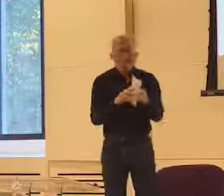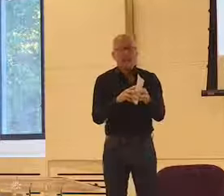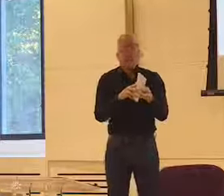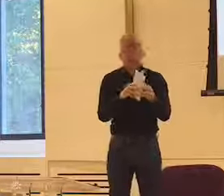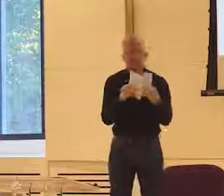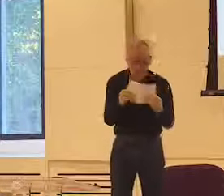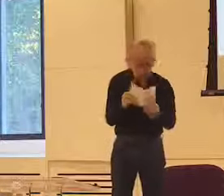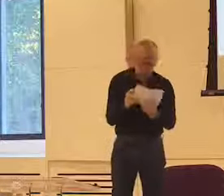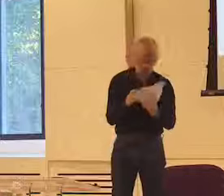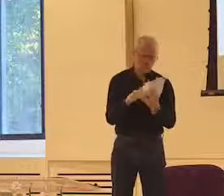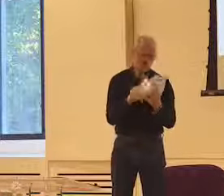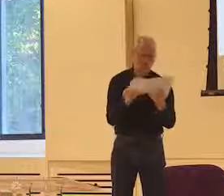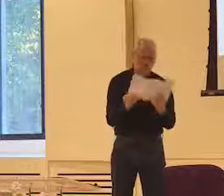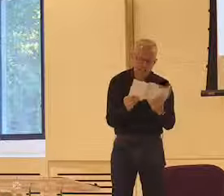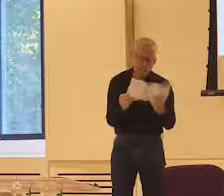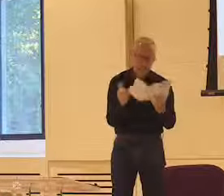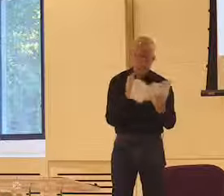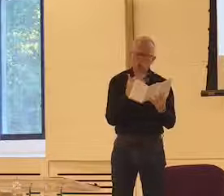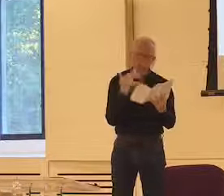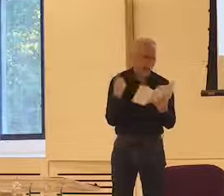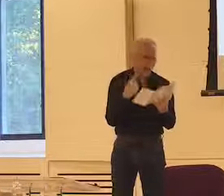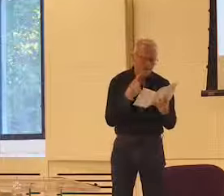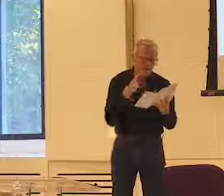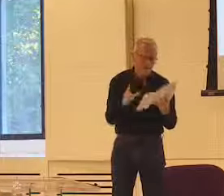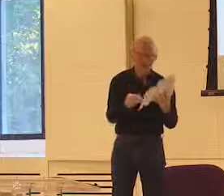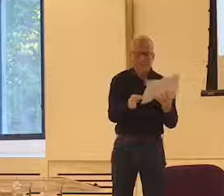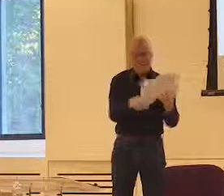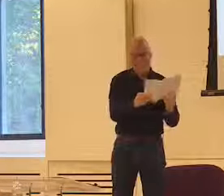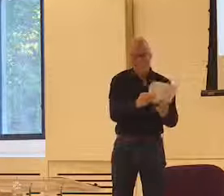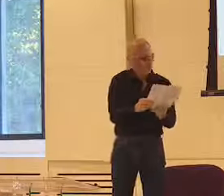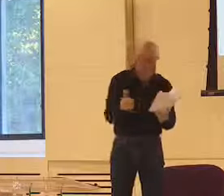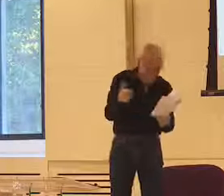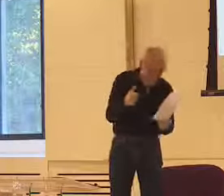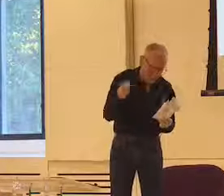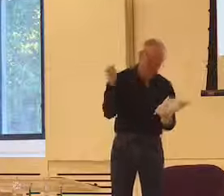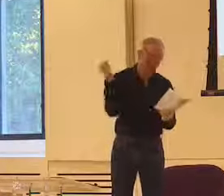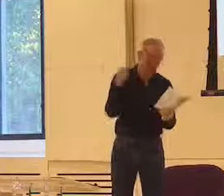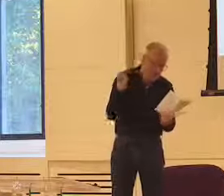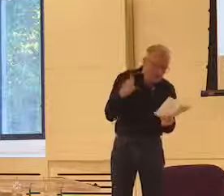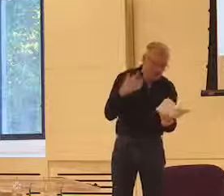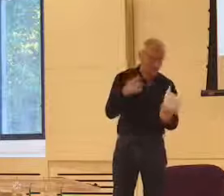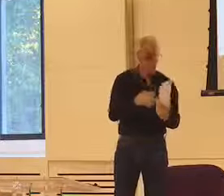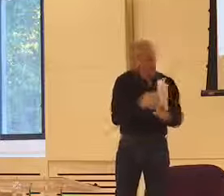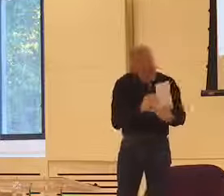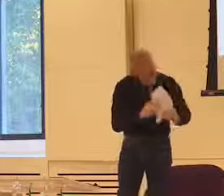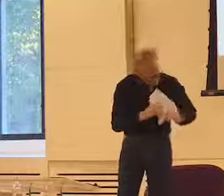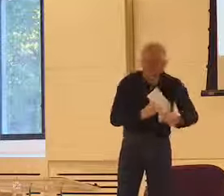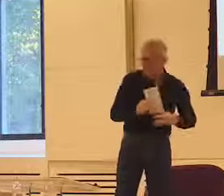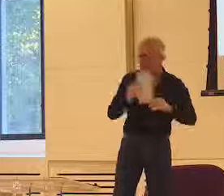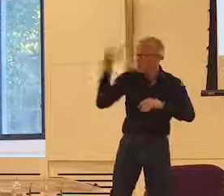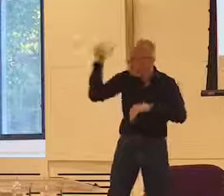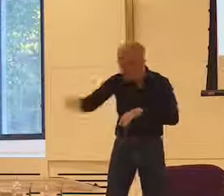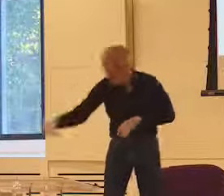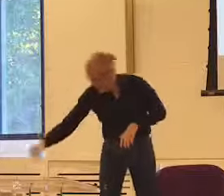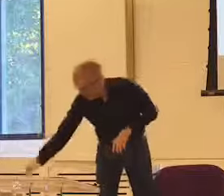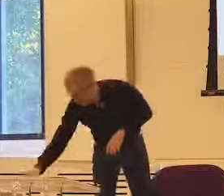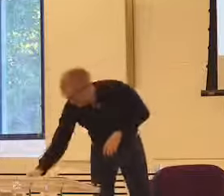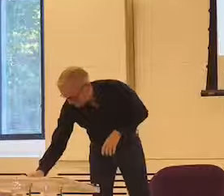thinking of dying or thinking of death. There's plenty of information, but there again you can